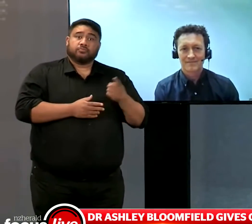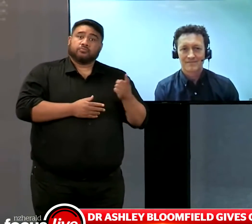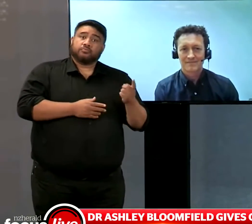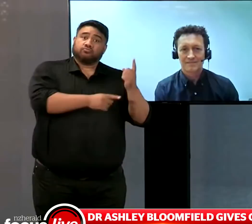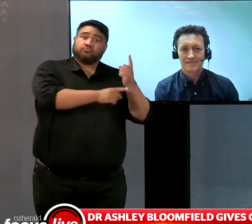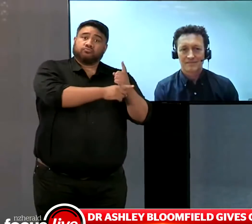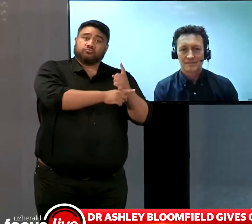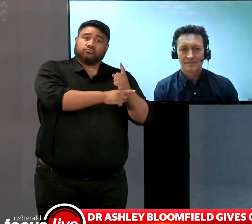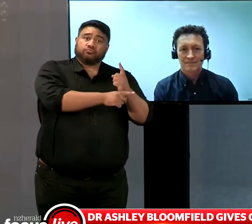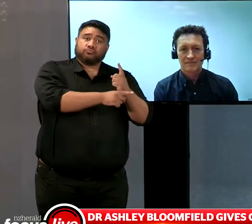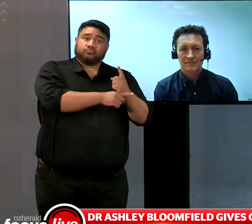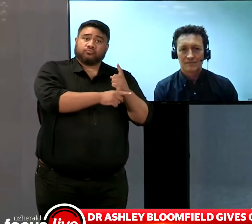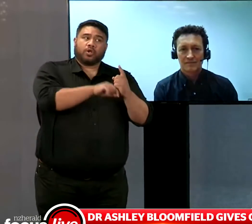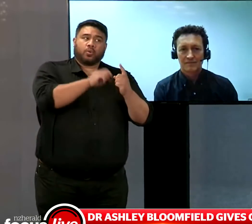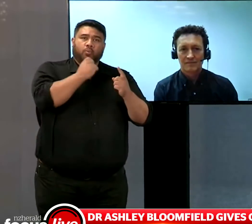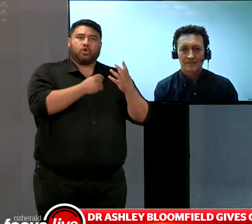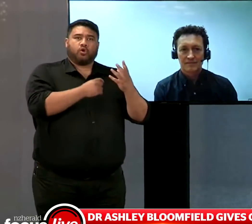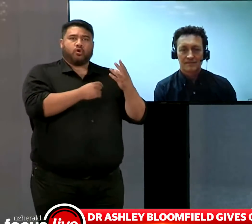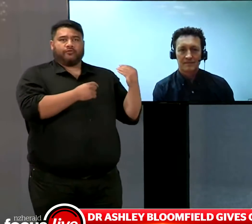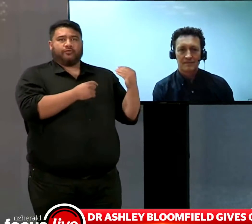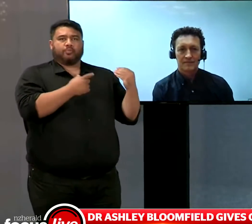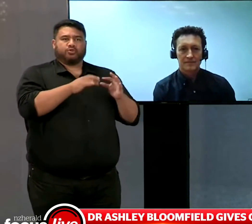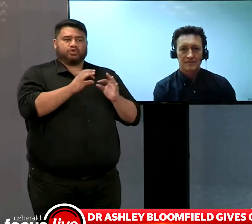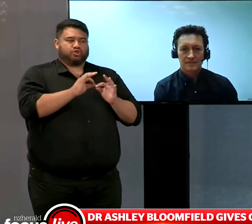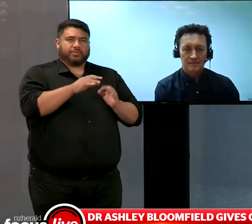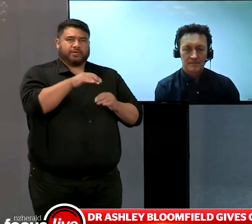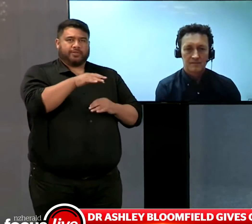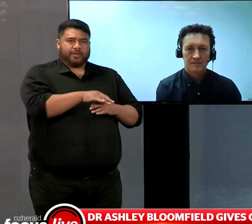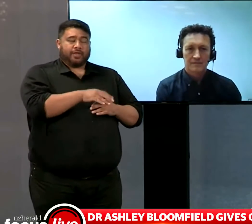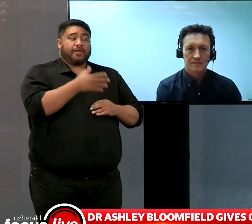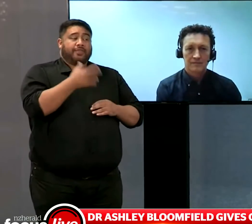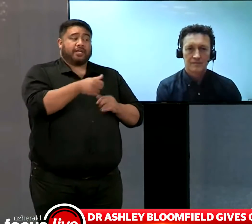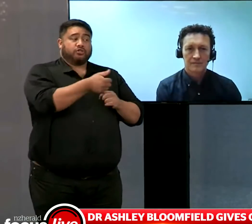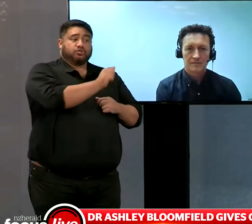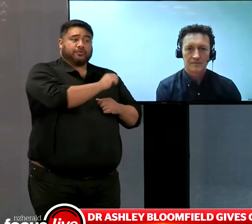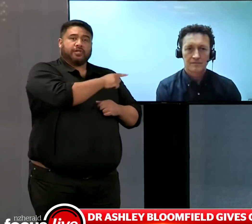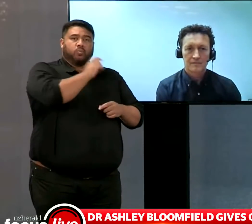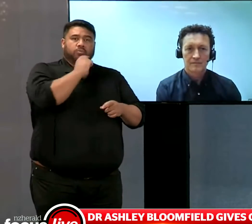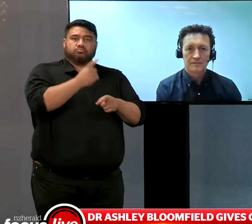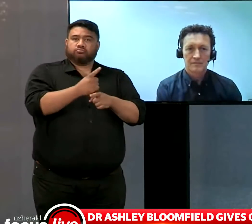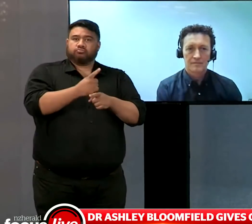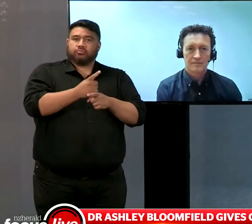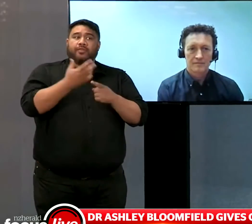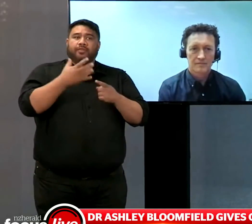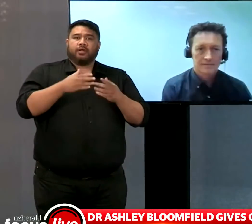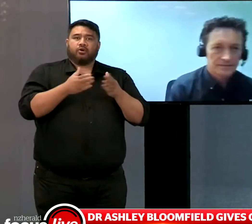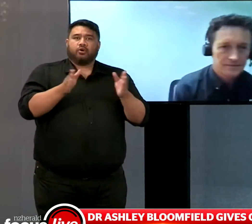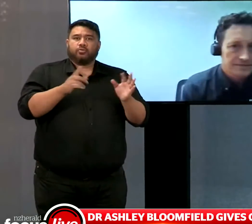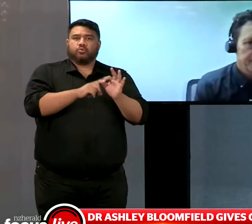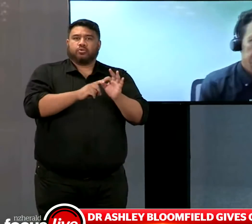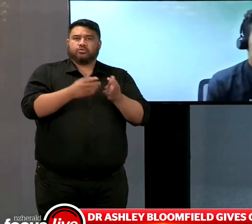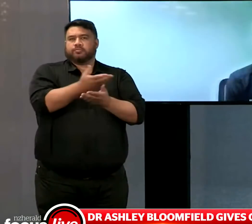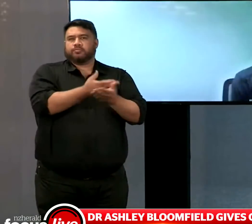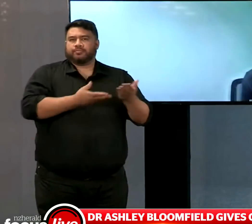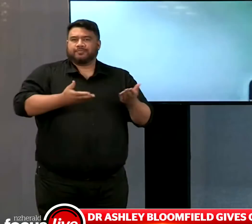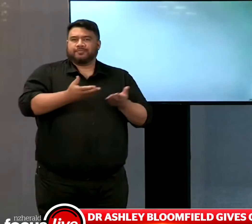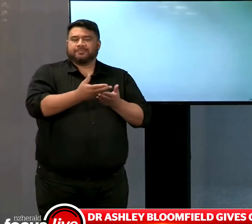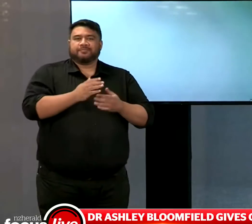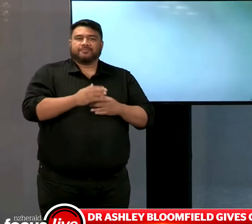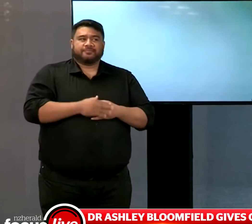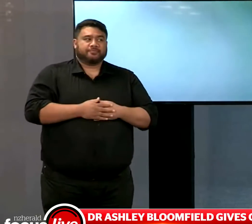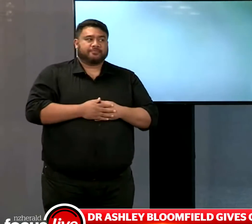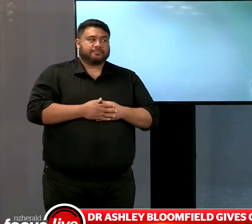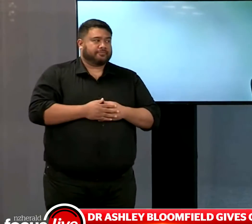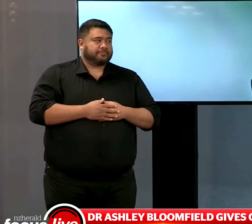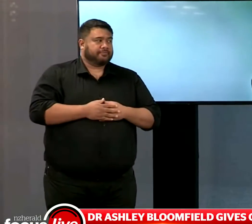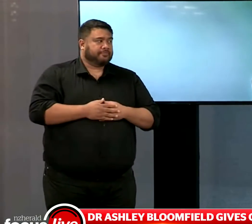we've got the signer here, but he will make some comments when I've finished, and then we'll open up for questions. I will start with an